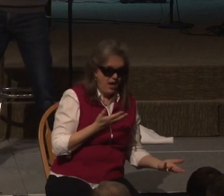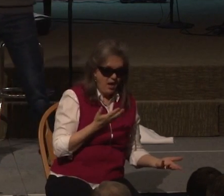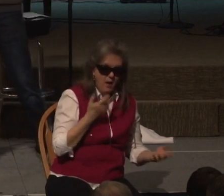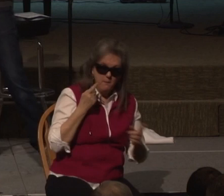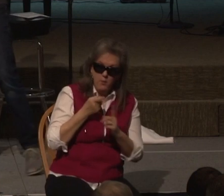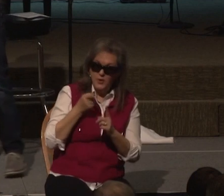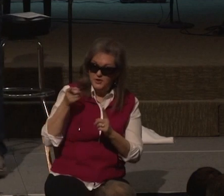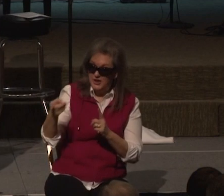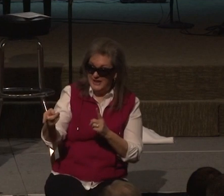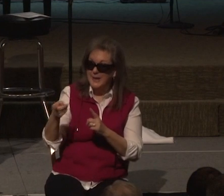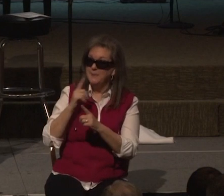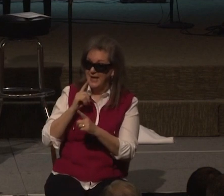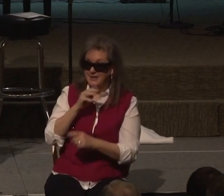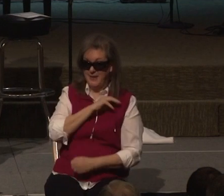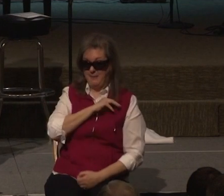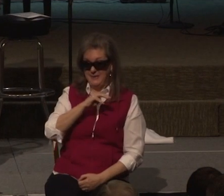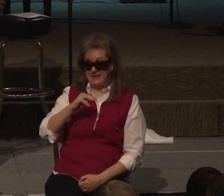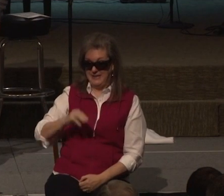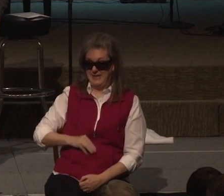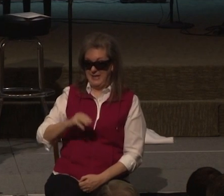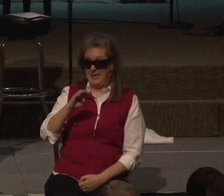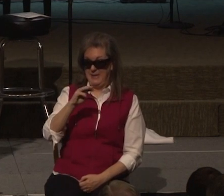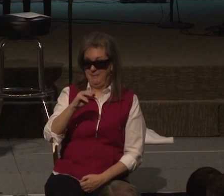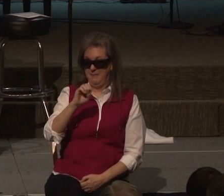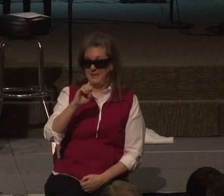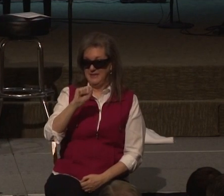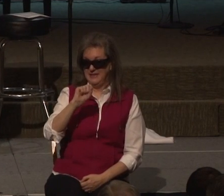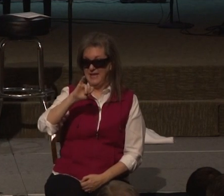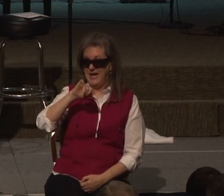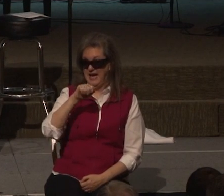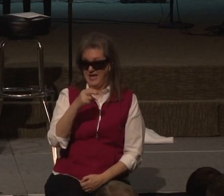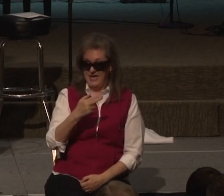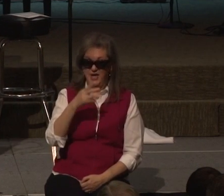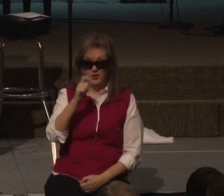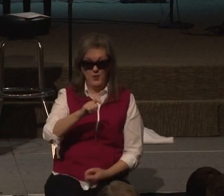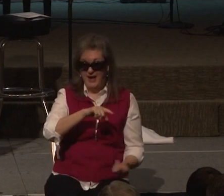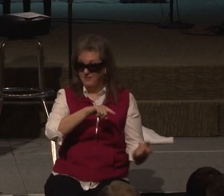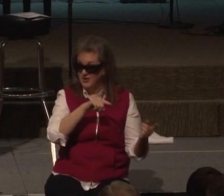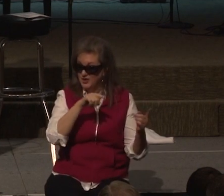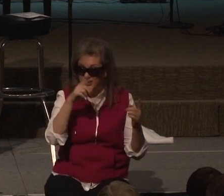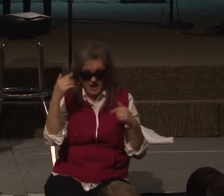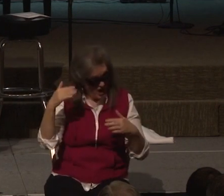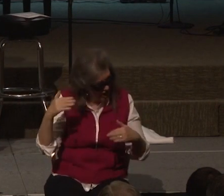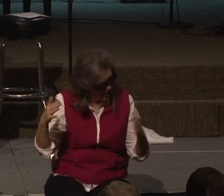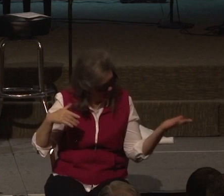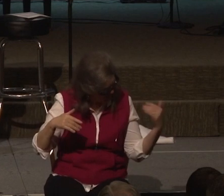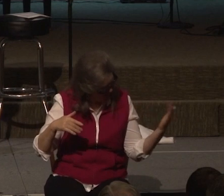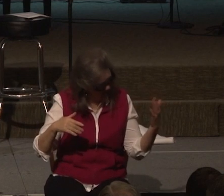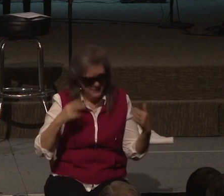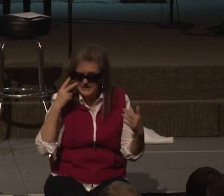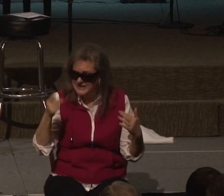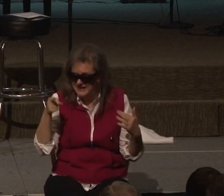points to him being the Messiah. You've got to come and see.